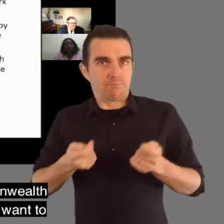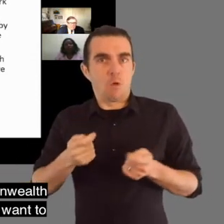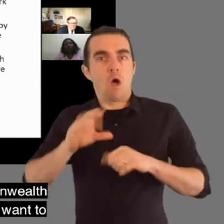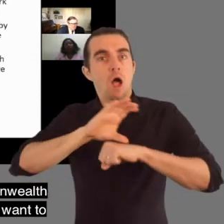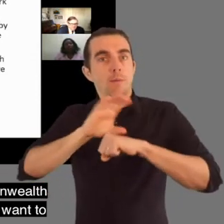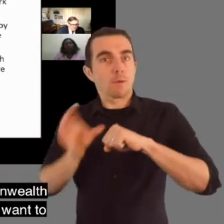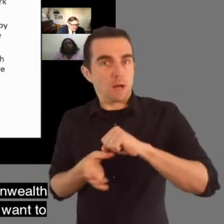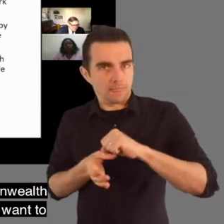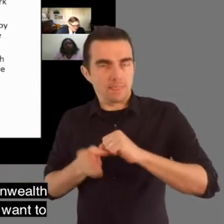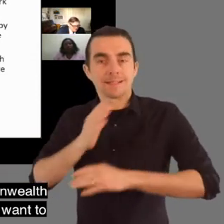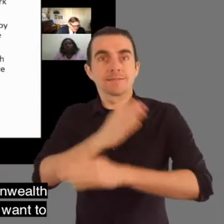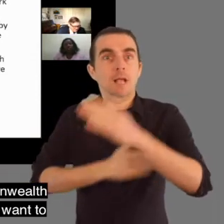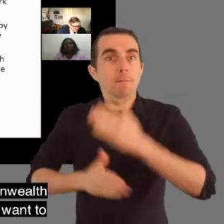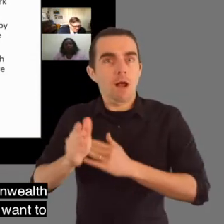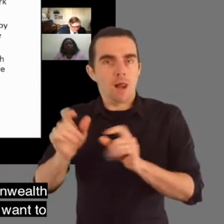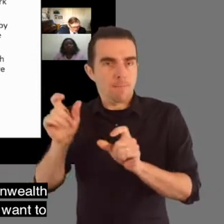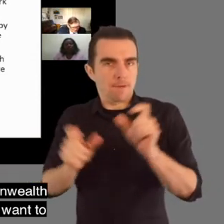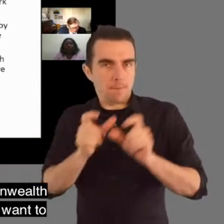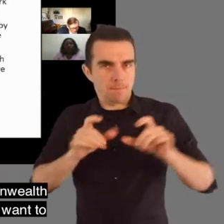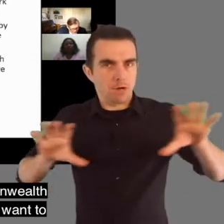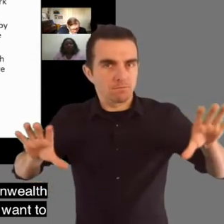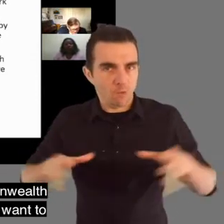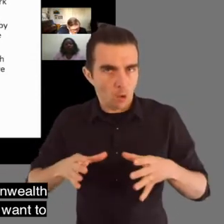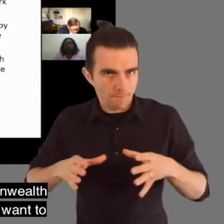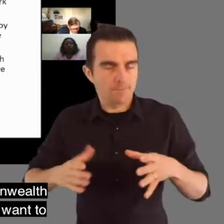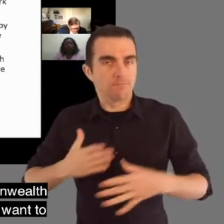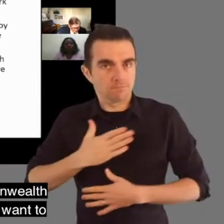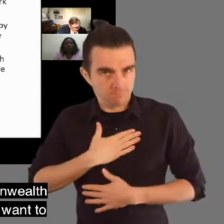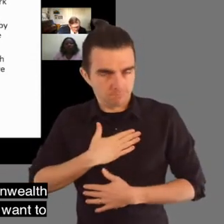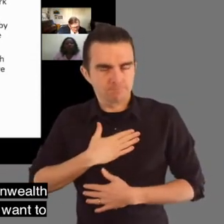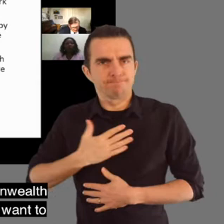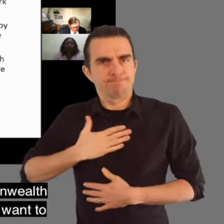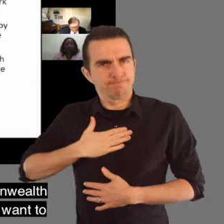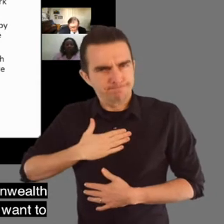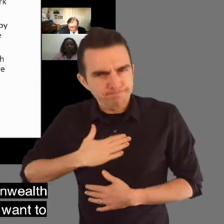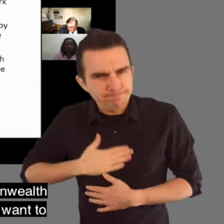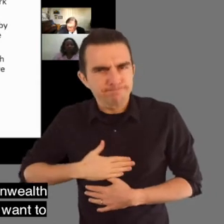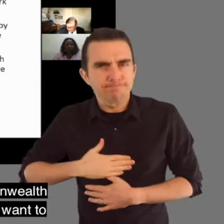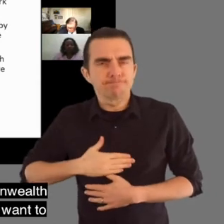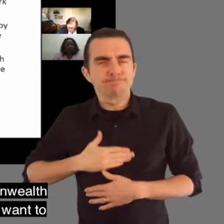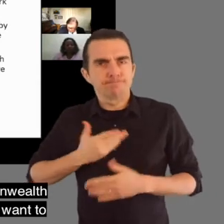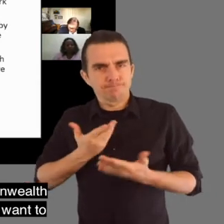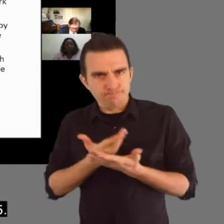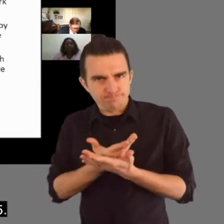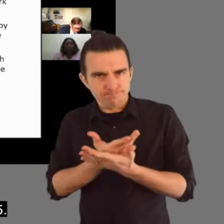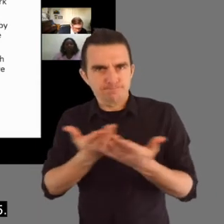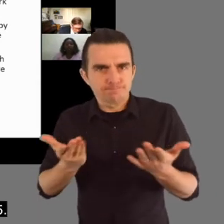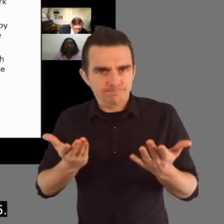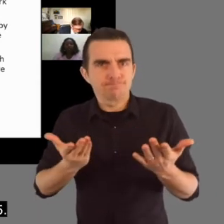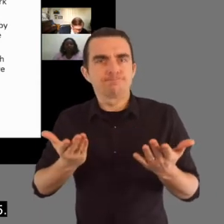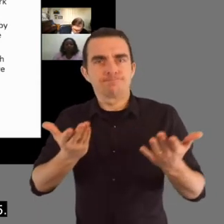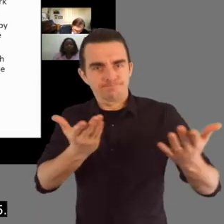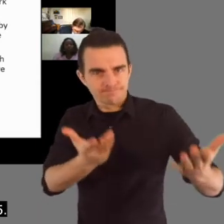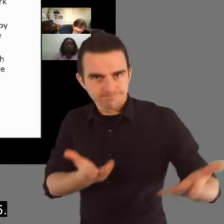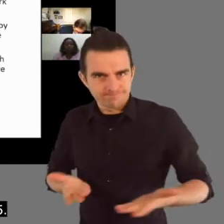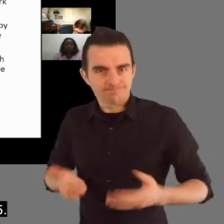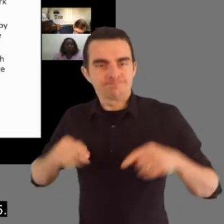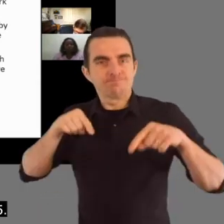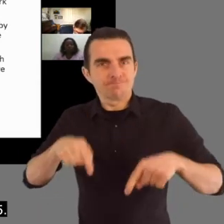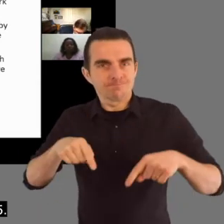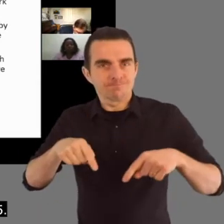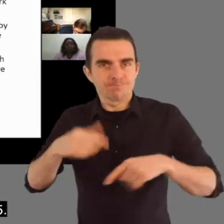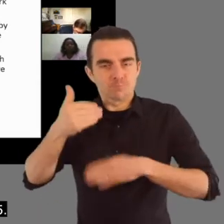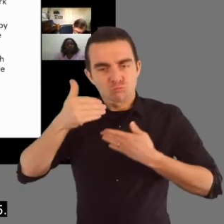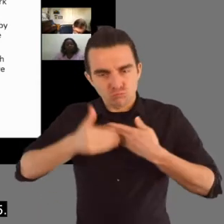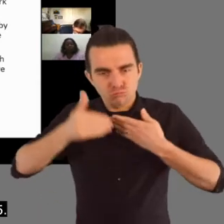acting chair for Commonwealth Disabled People Forum. And I want to take this opportunity to